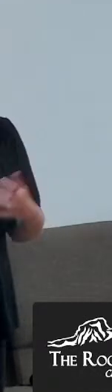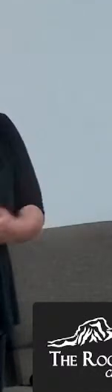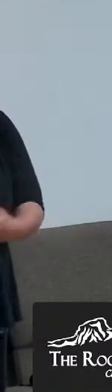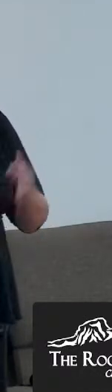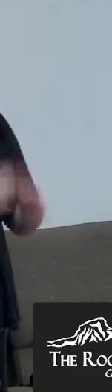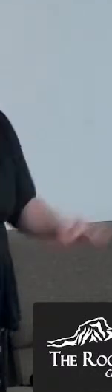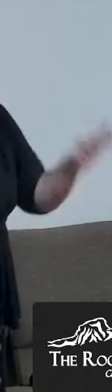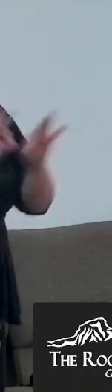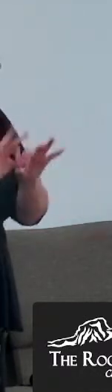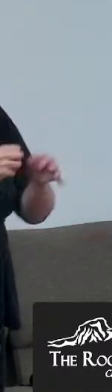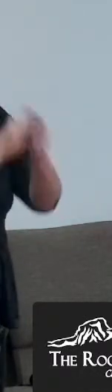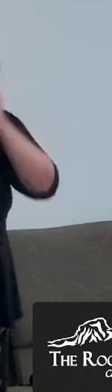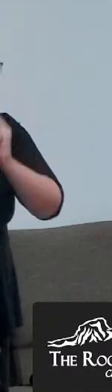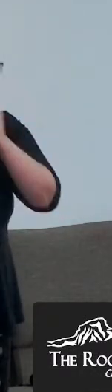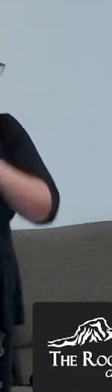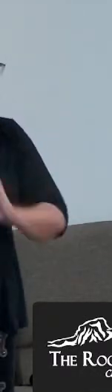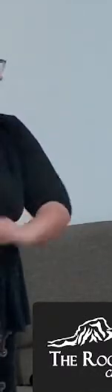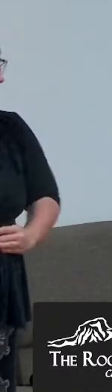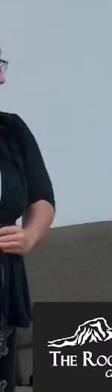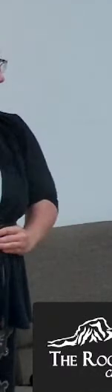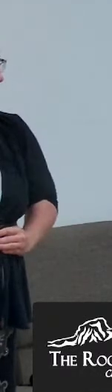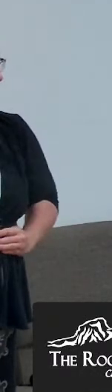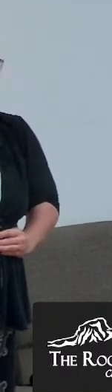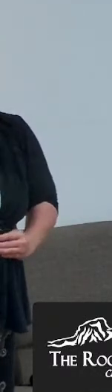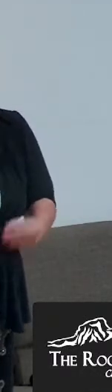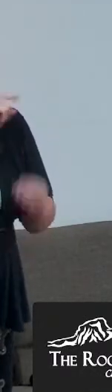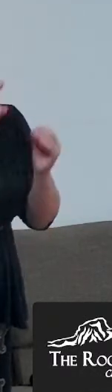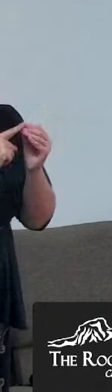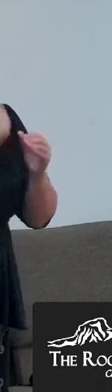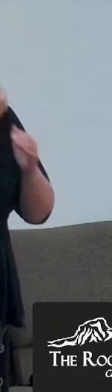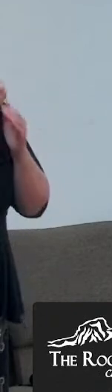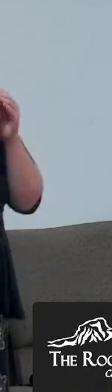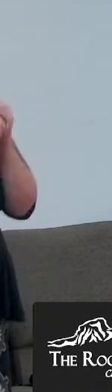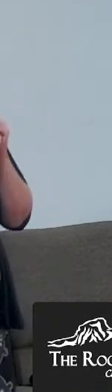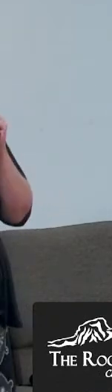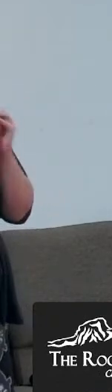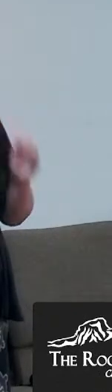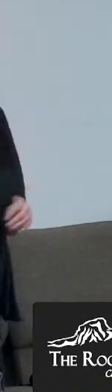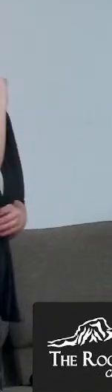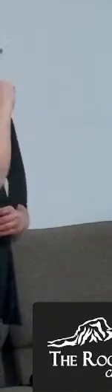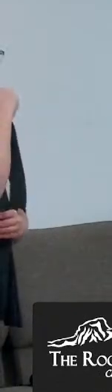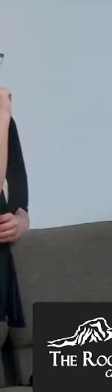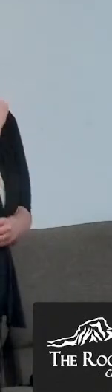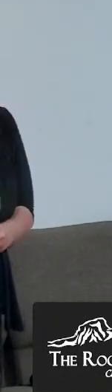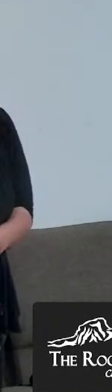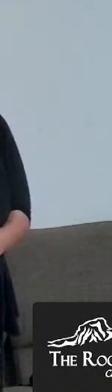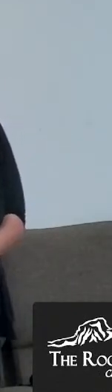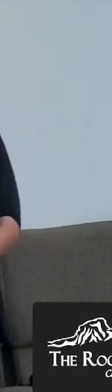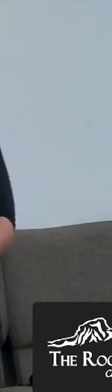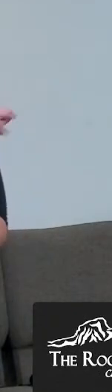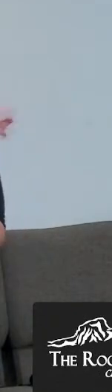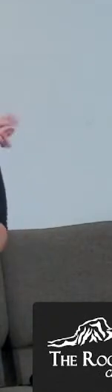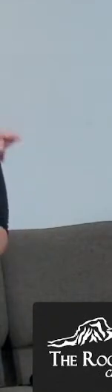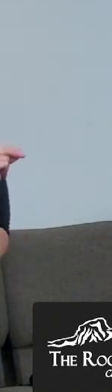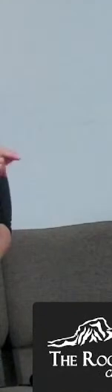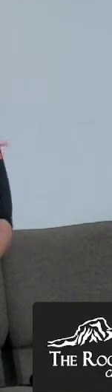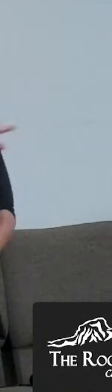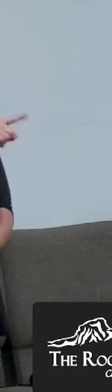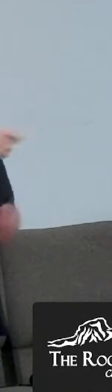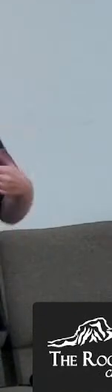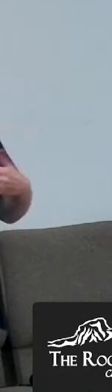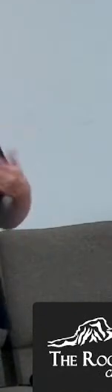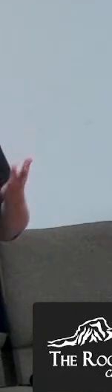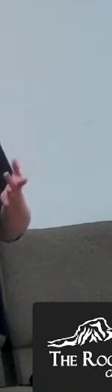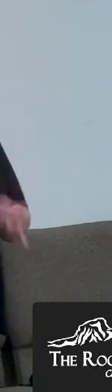of your worship. It's not just supposed to be a hidden thing. It's got to be an outward thing. If you've got the